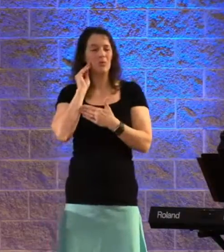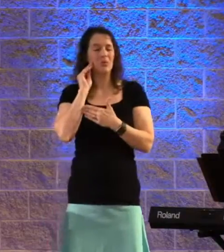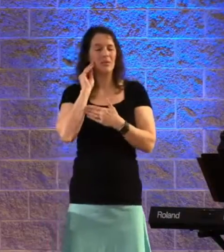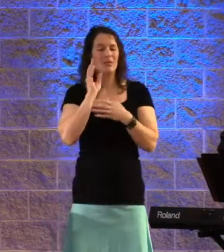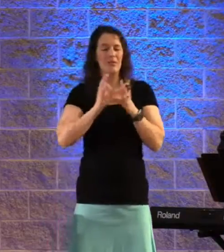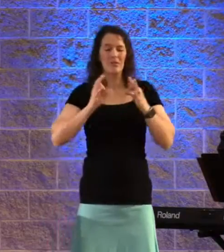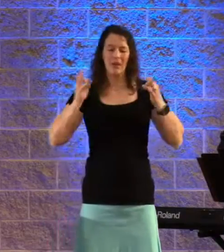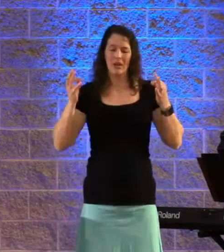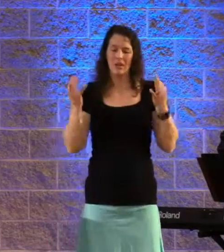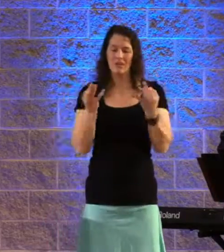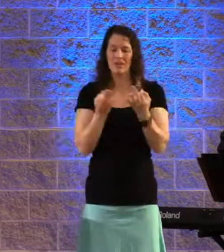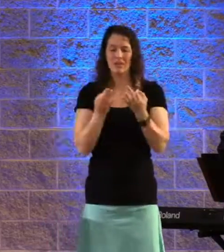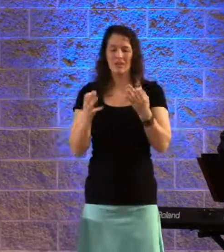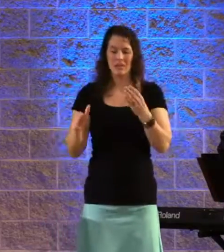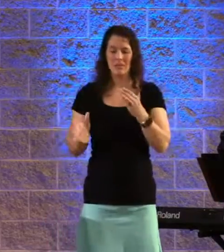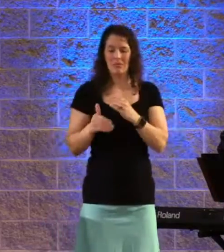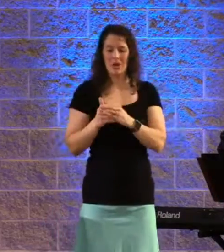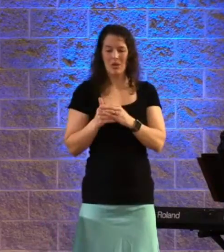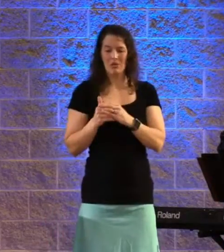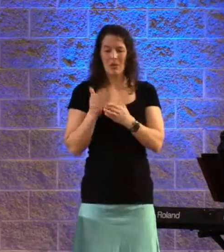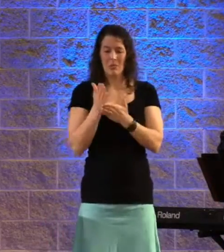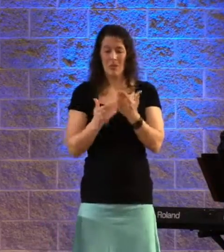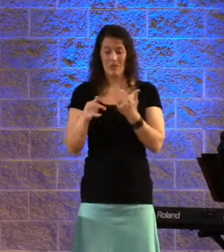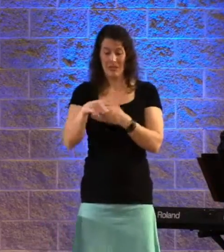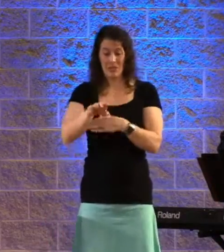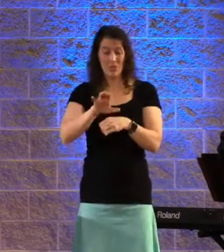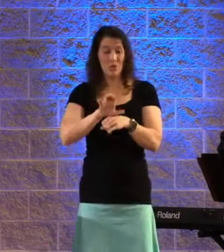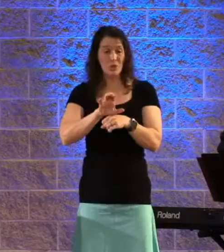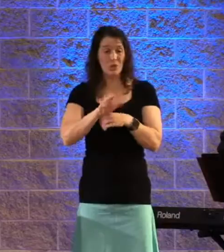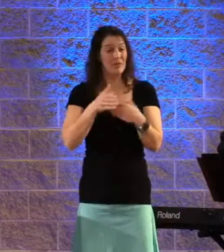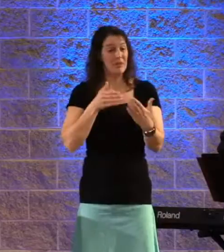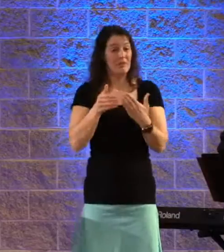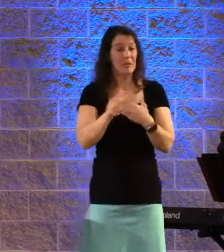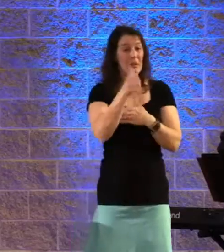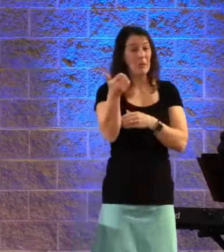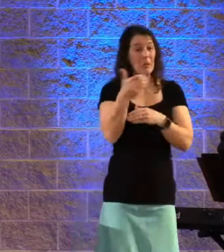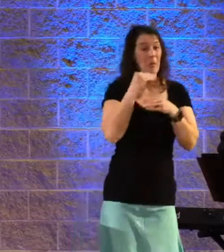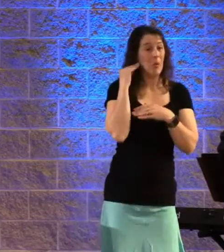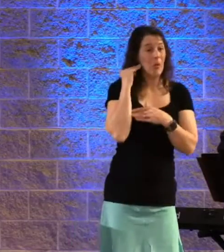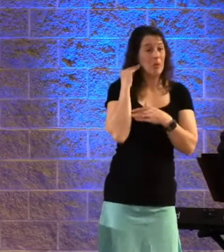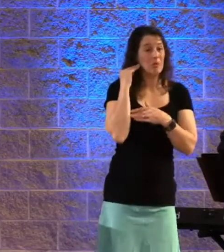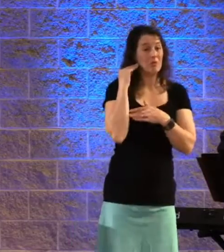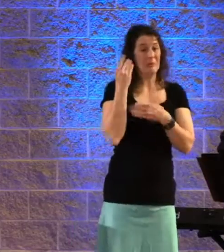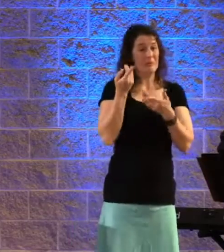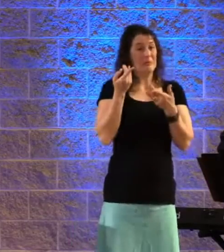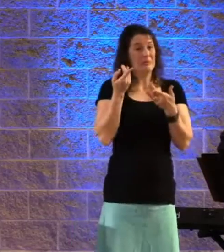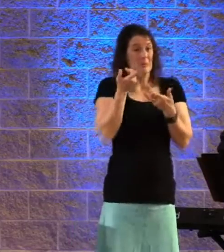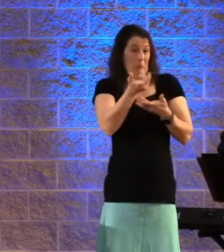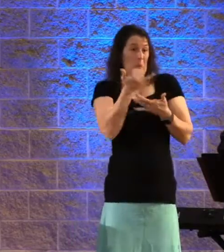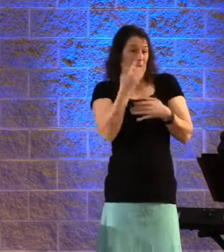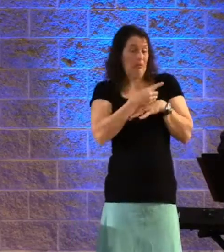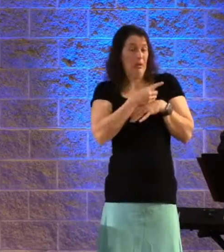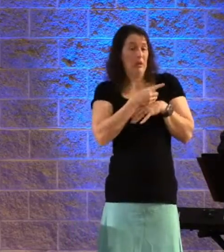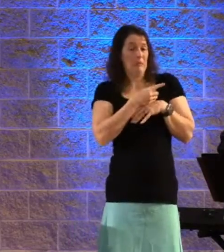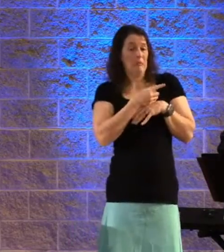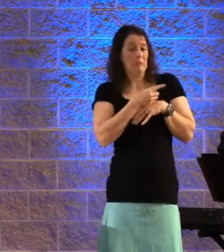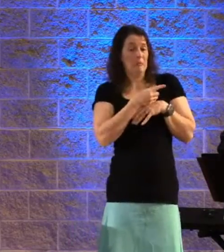in the families and in the marriages that are a part of this church and anyone else's home that happens to be checking in today.